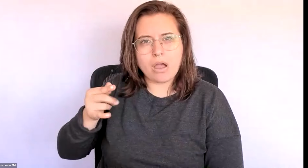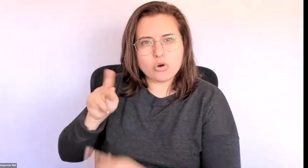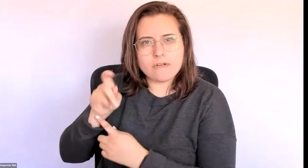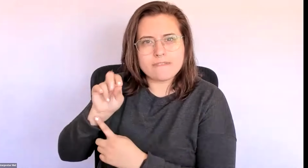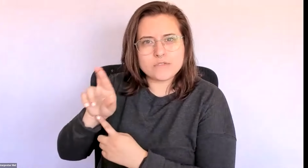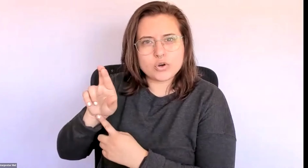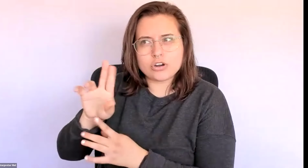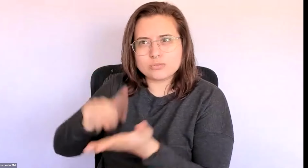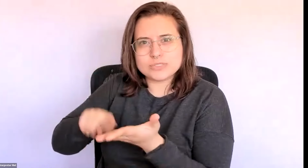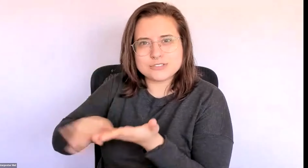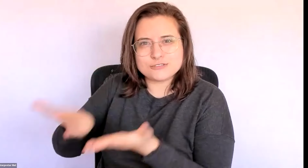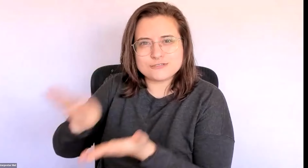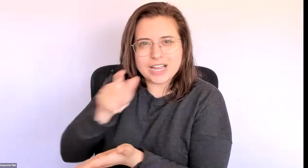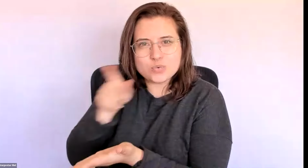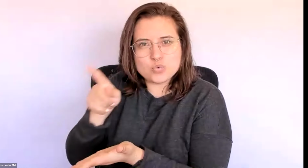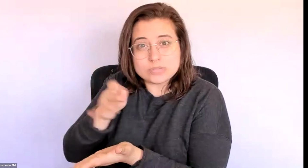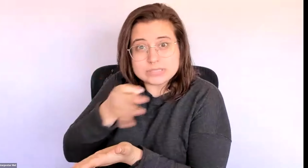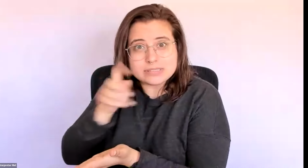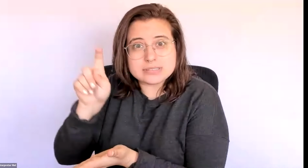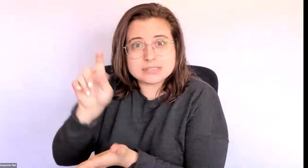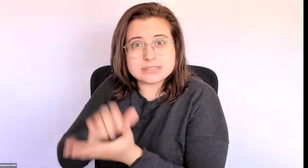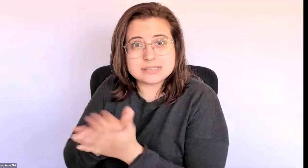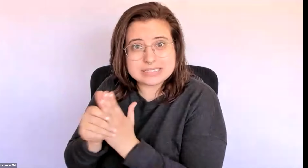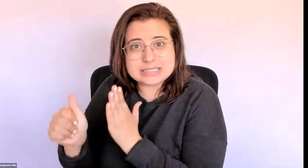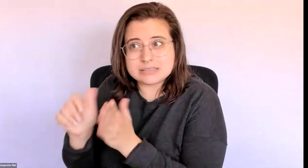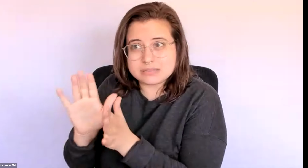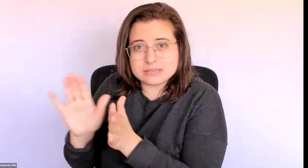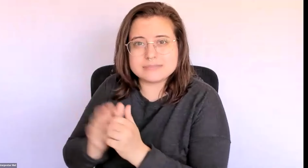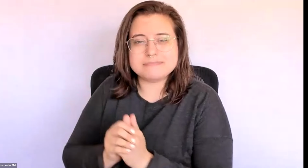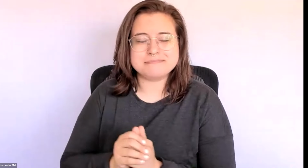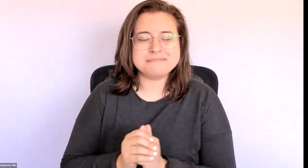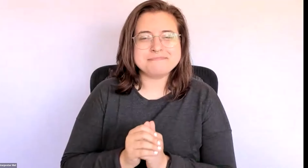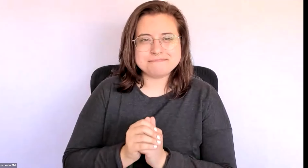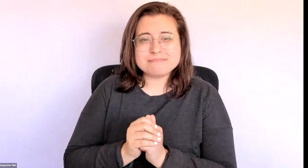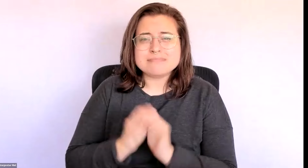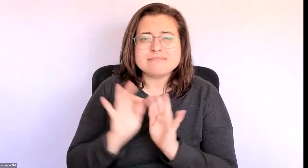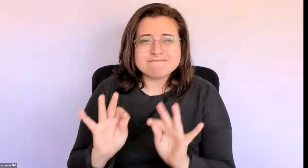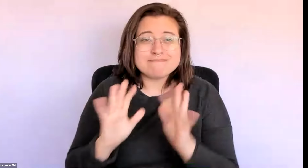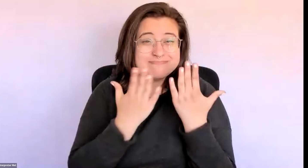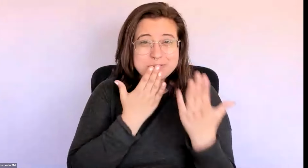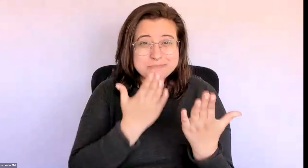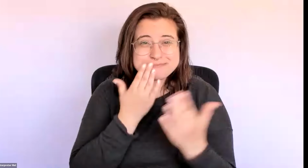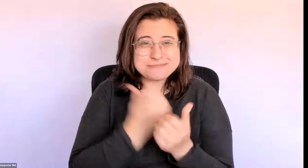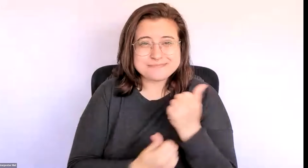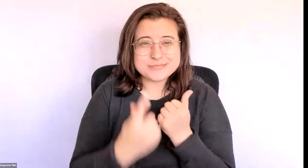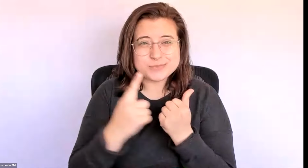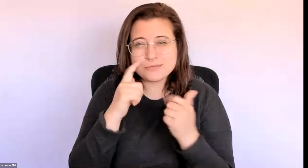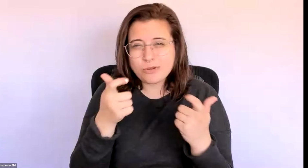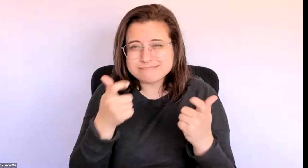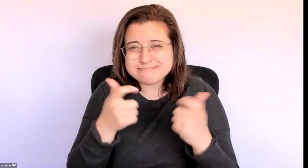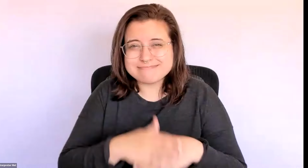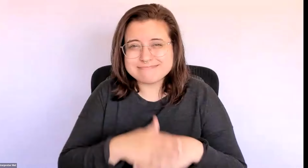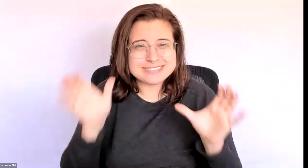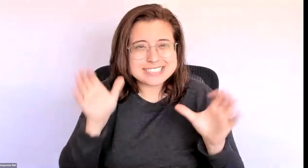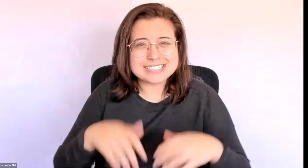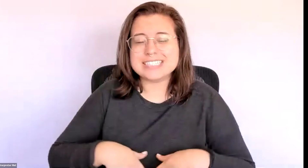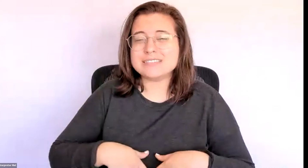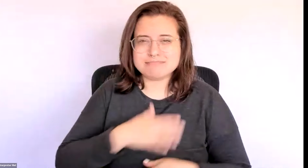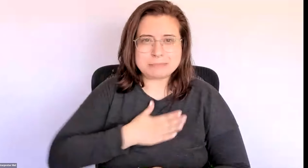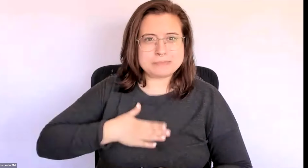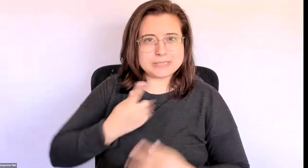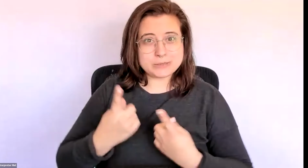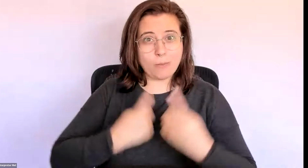Thank you, everybody, for listening. And if you have any questions, please look at my website and send me some emails.